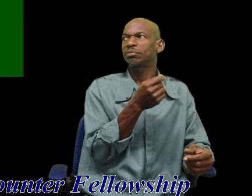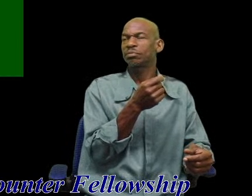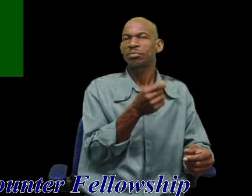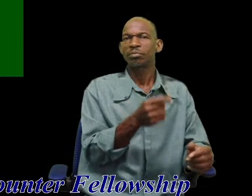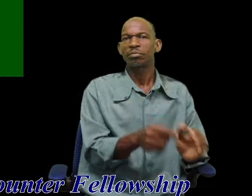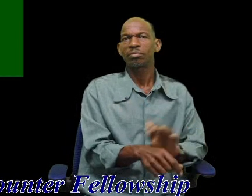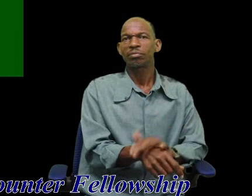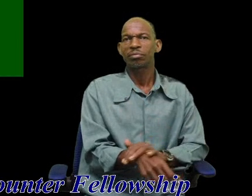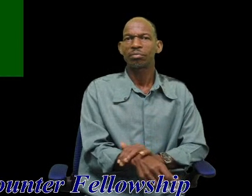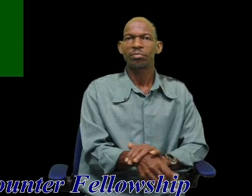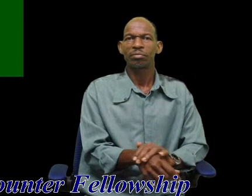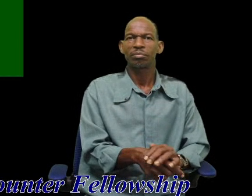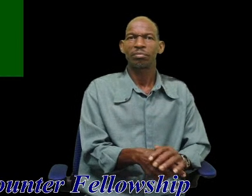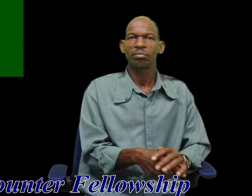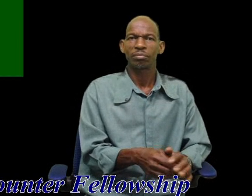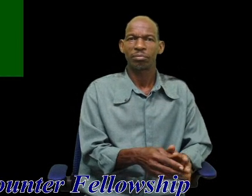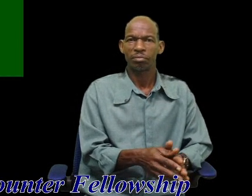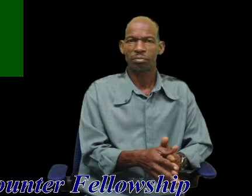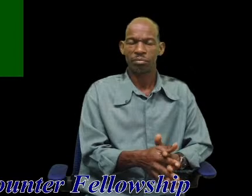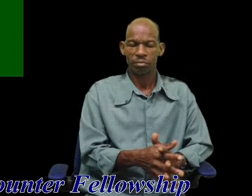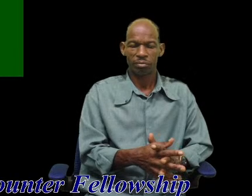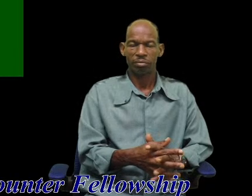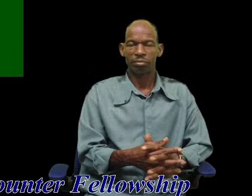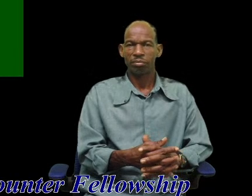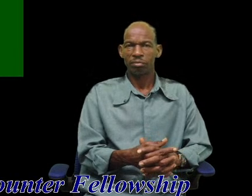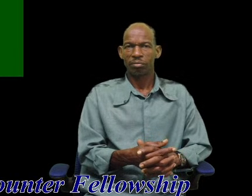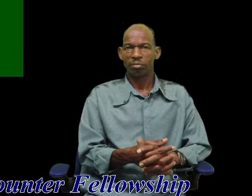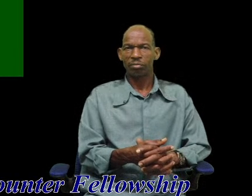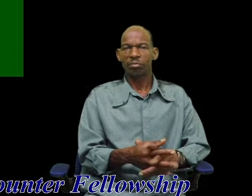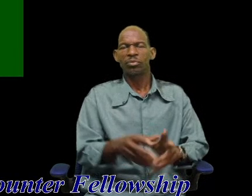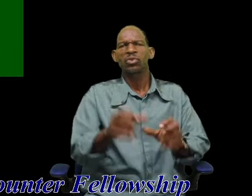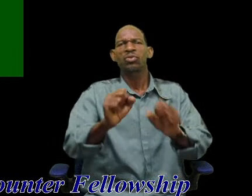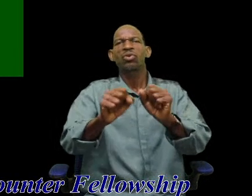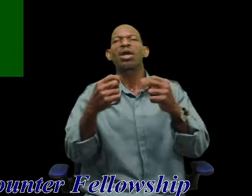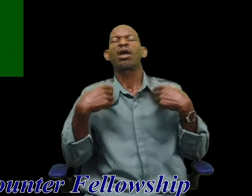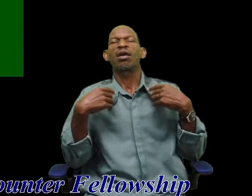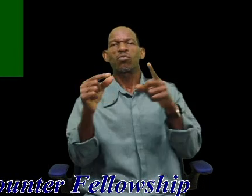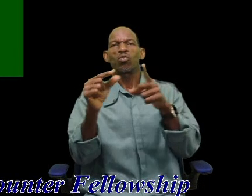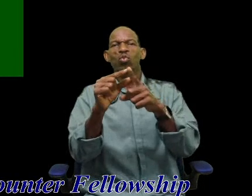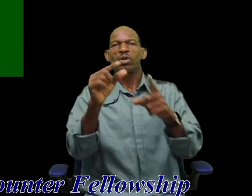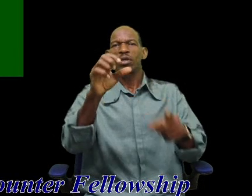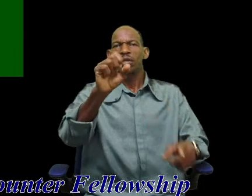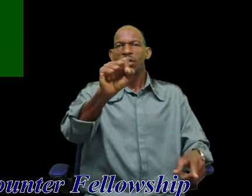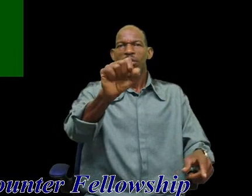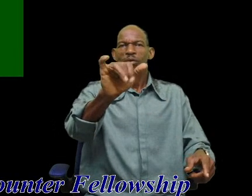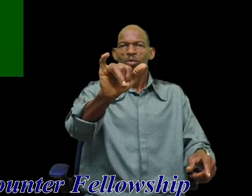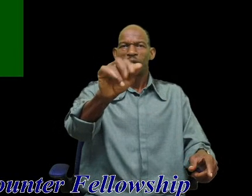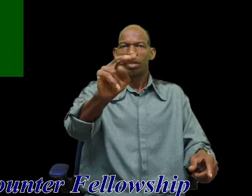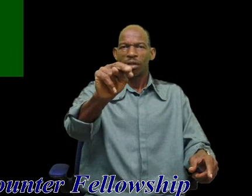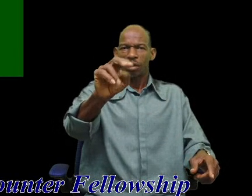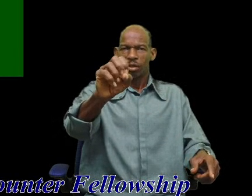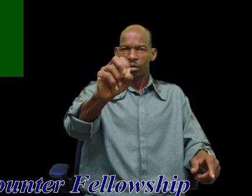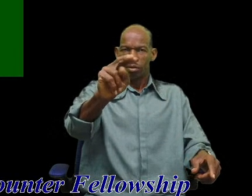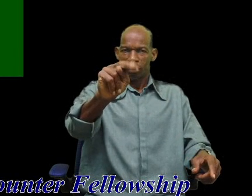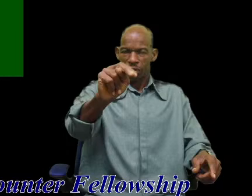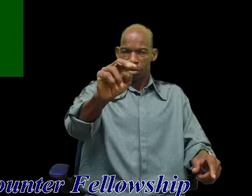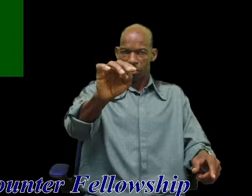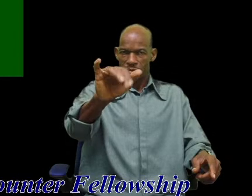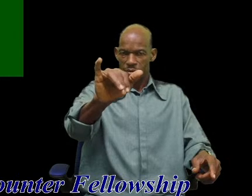I'm going to write it in a different color so that I just want to make sure you can see it.